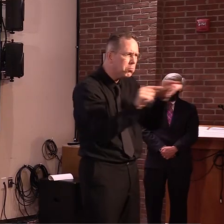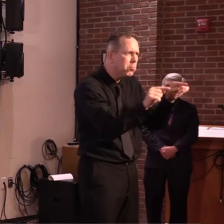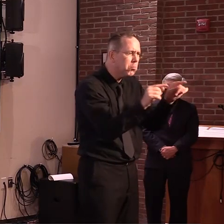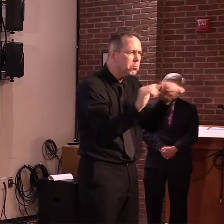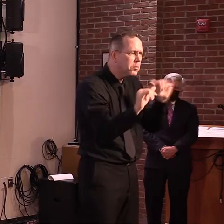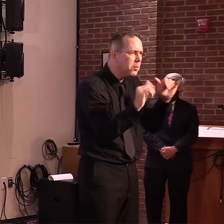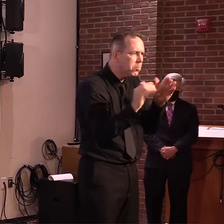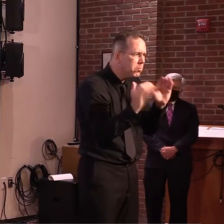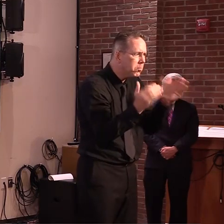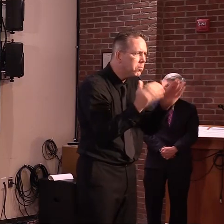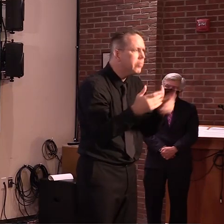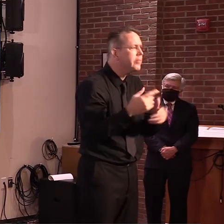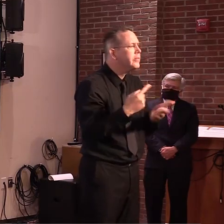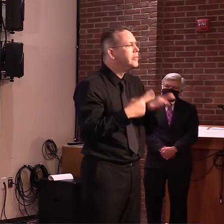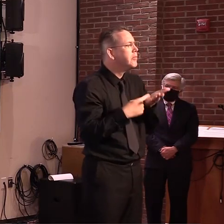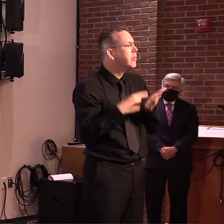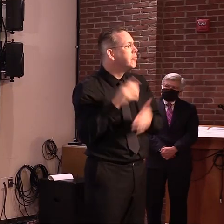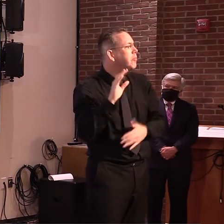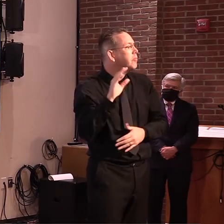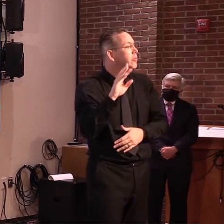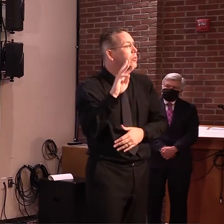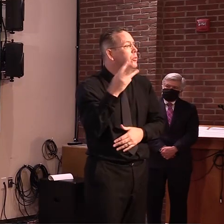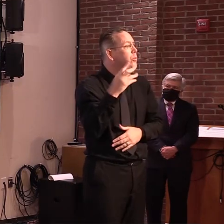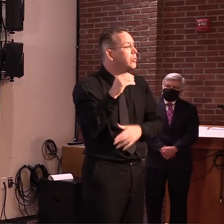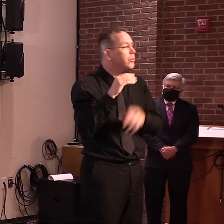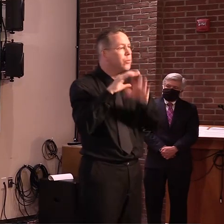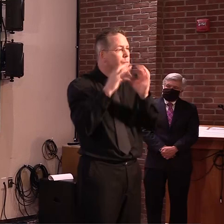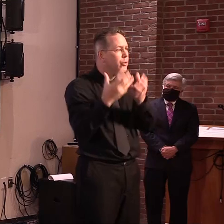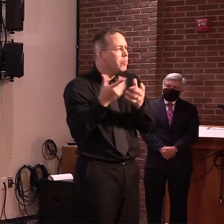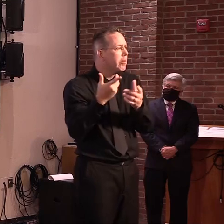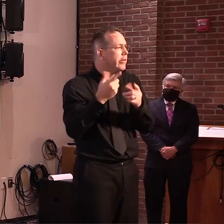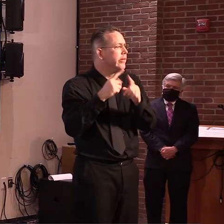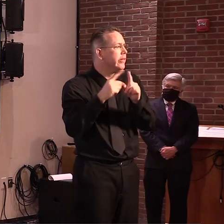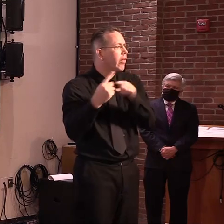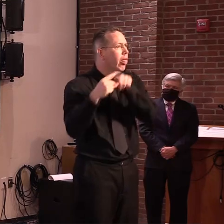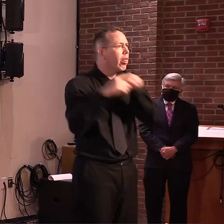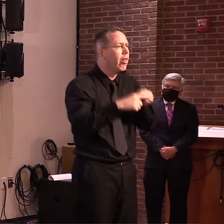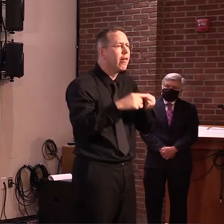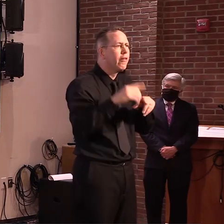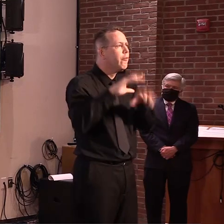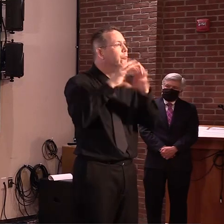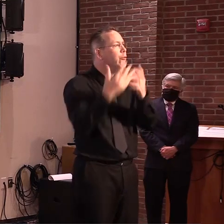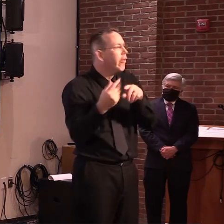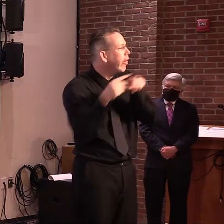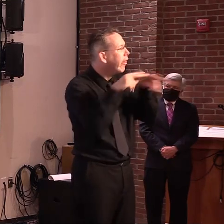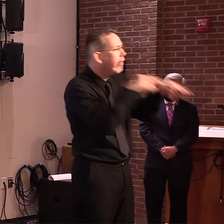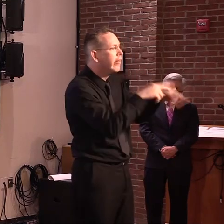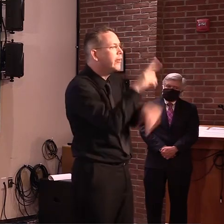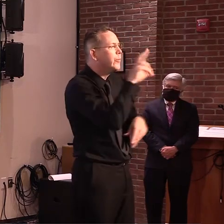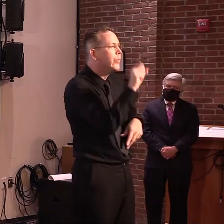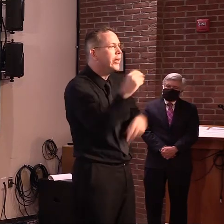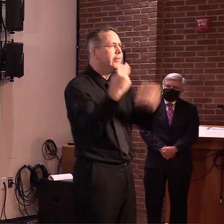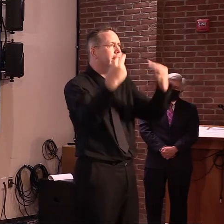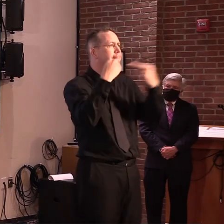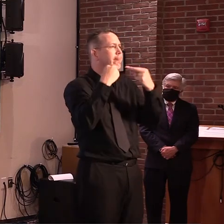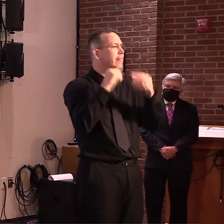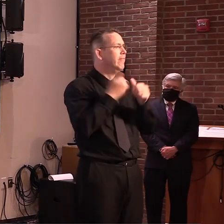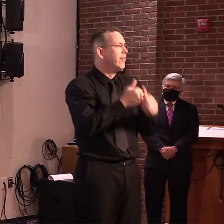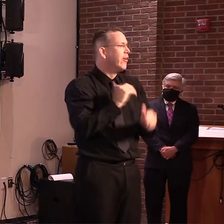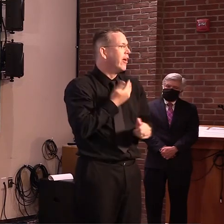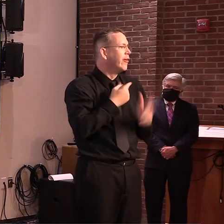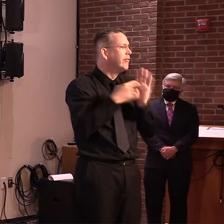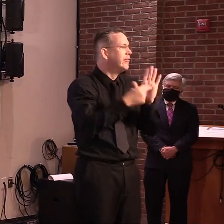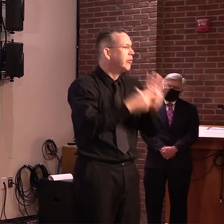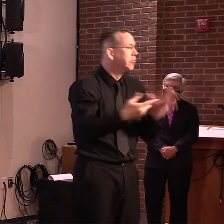leadership, like the CDC. So, not so sure I'm too worried about that, to be honest. Should people be worried, though?